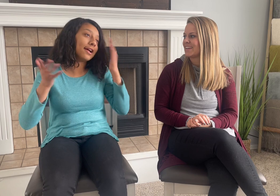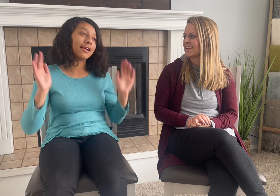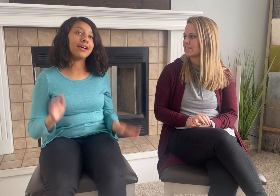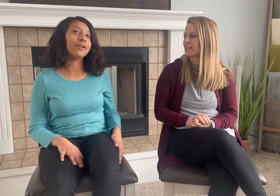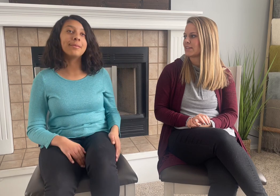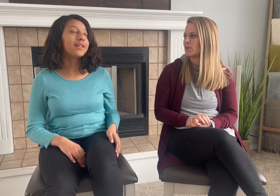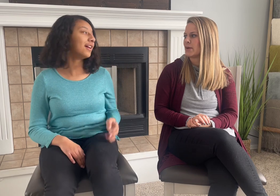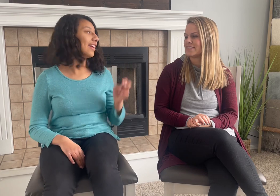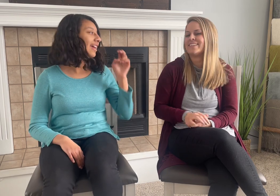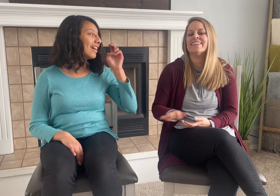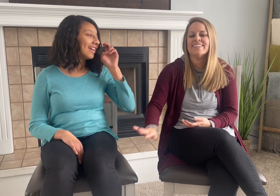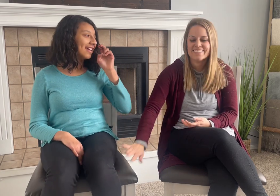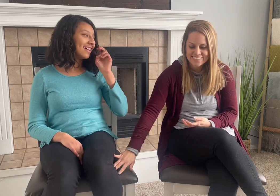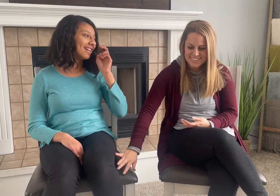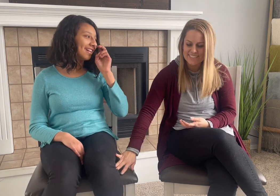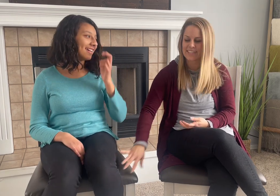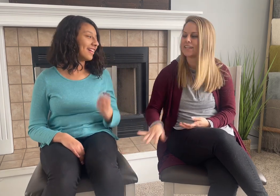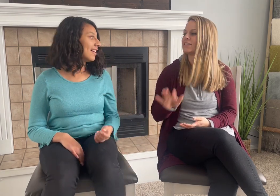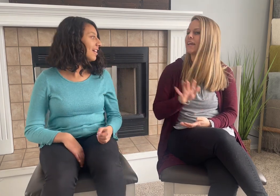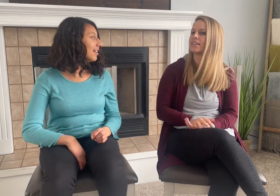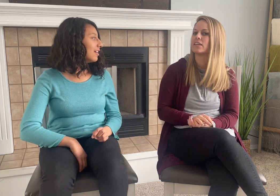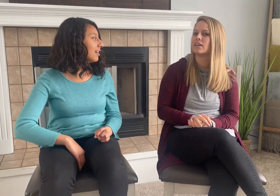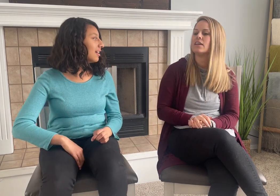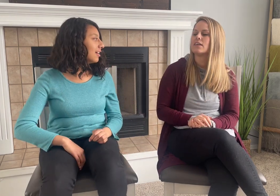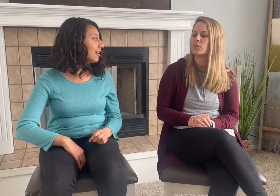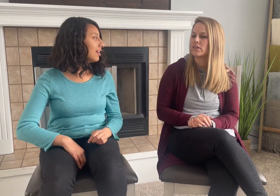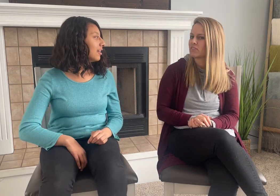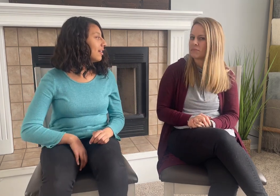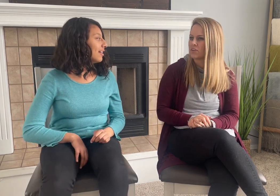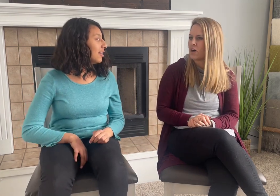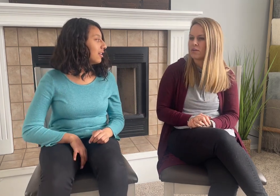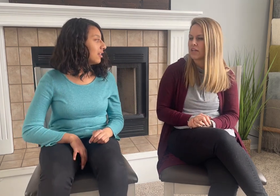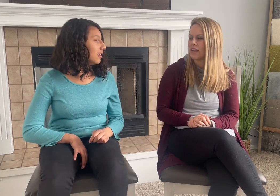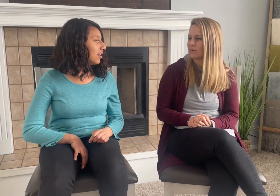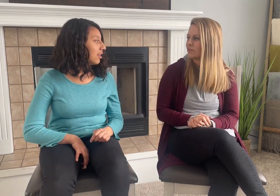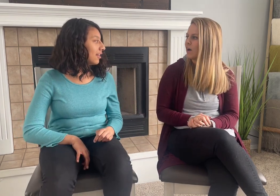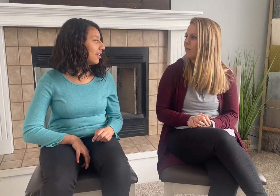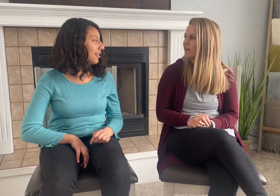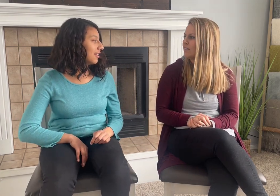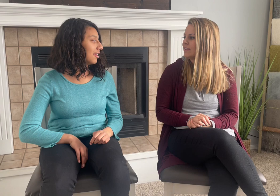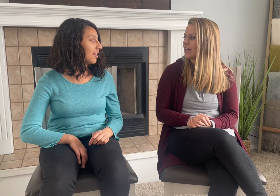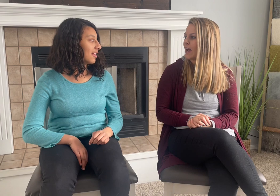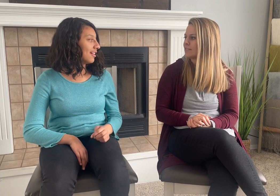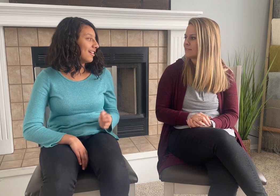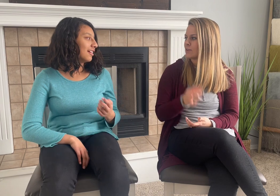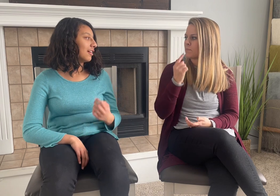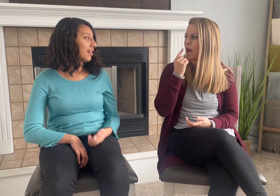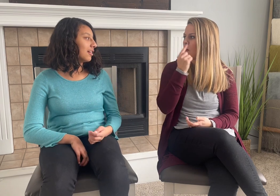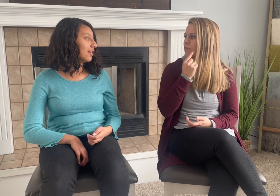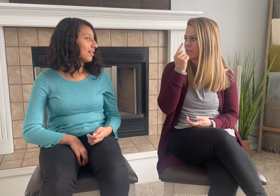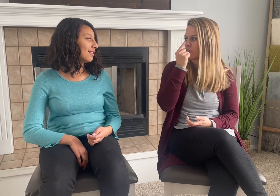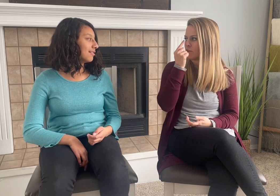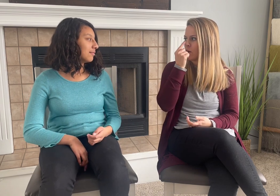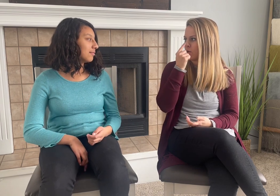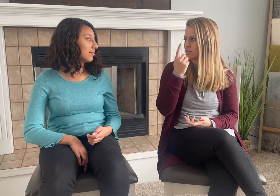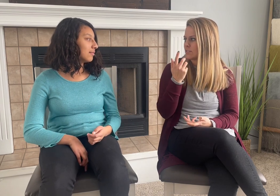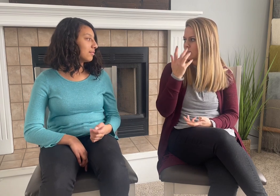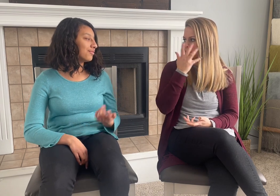It's like the noise. She said, it's like the noise from your nose. I don't know. Yeah, it's your mouth and your nose. It's just